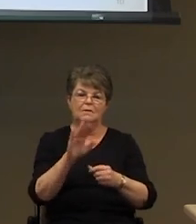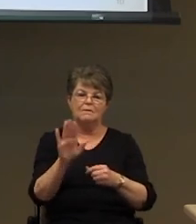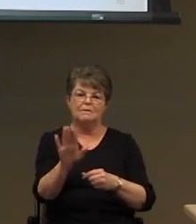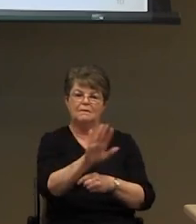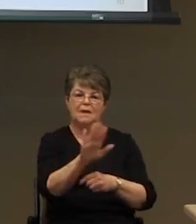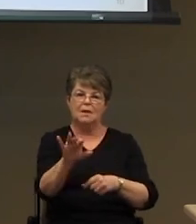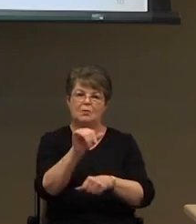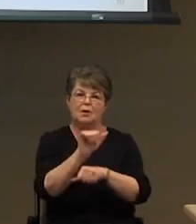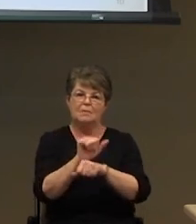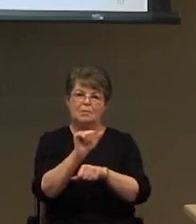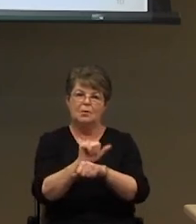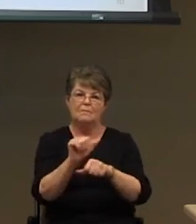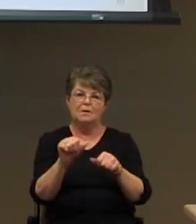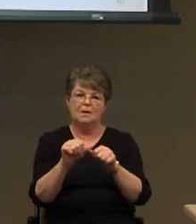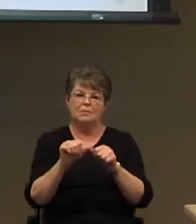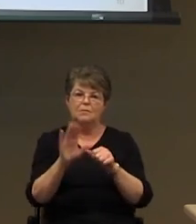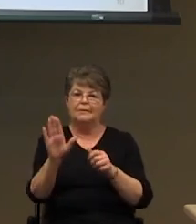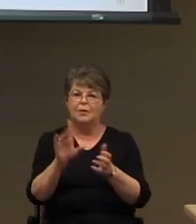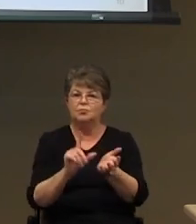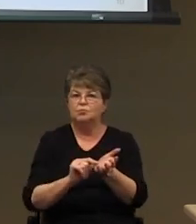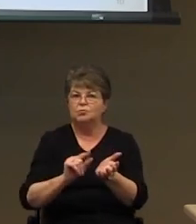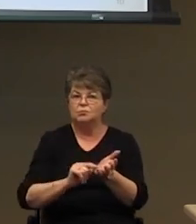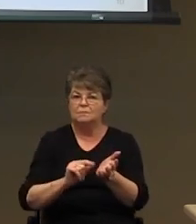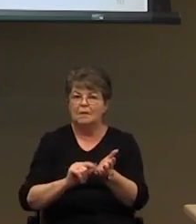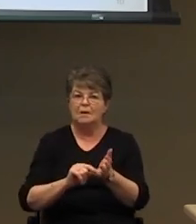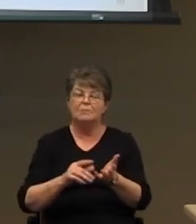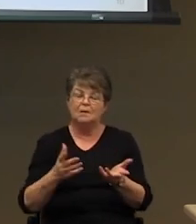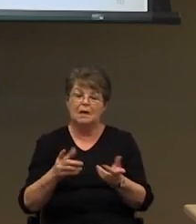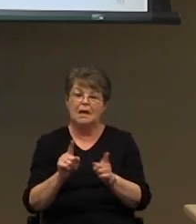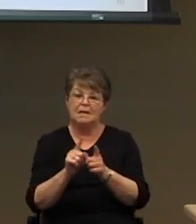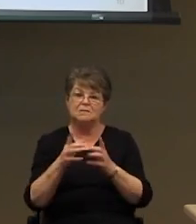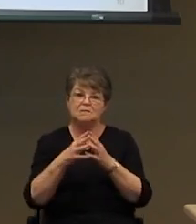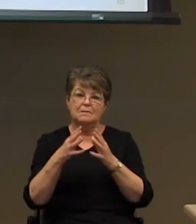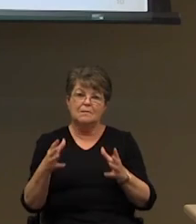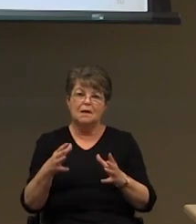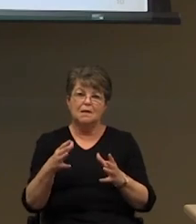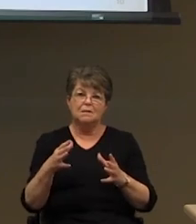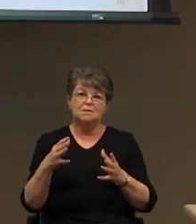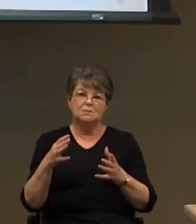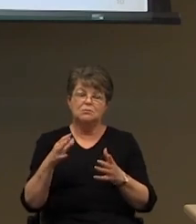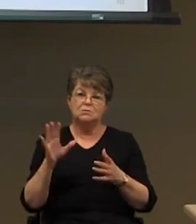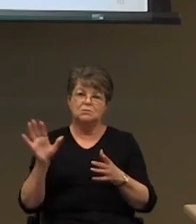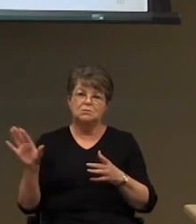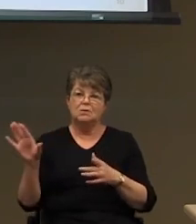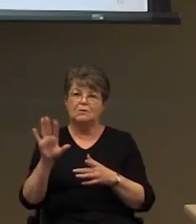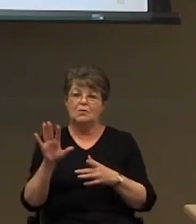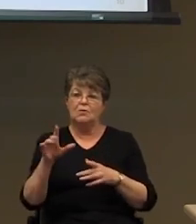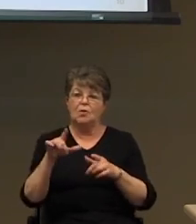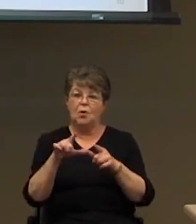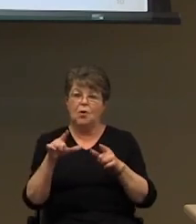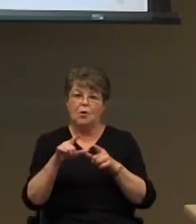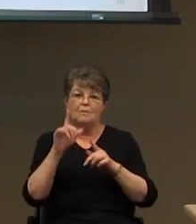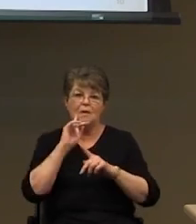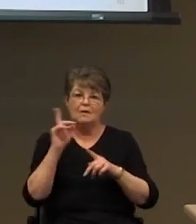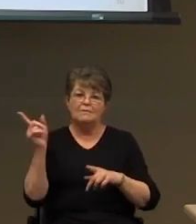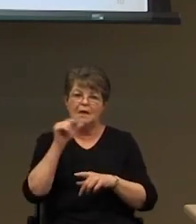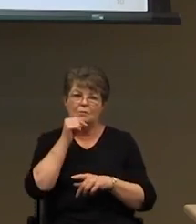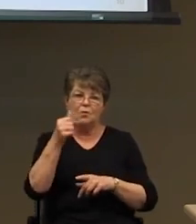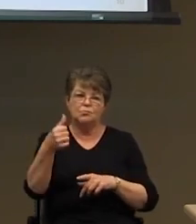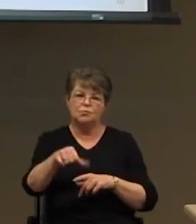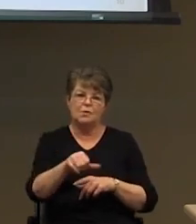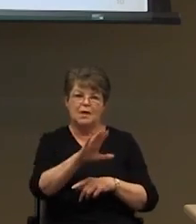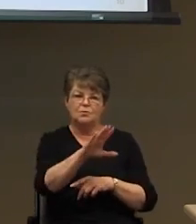within their employment area, their newspaper. They're, you know, as much as it may roil some of their local folks, the newspaper's not going to turn down your